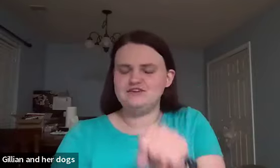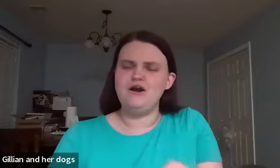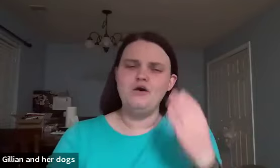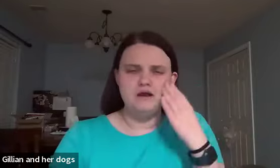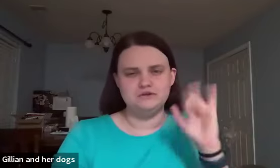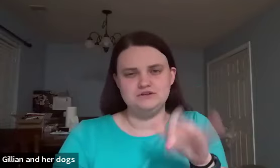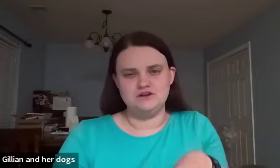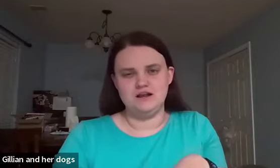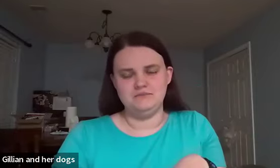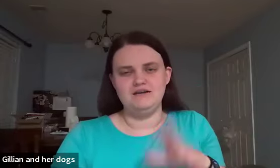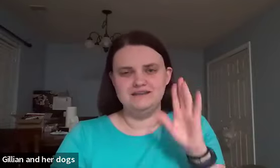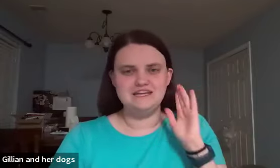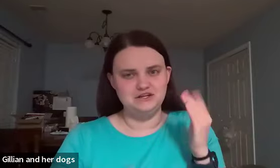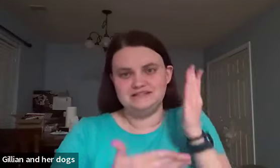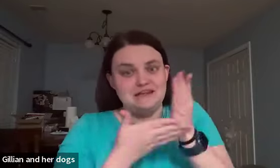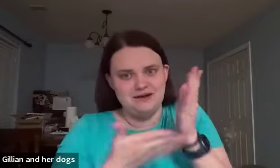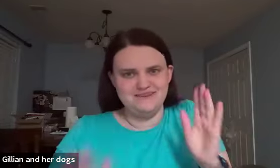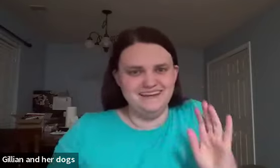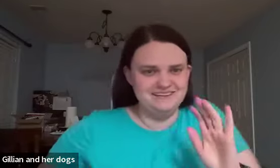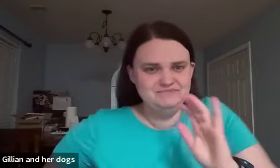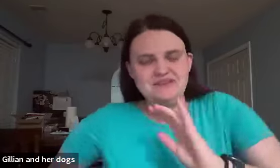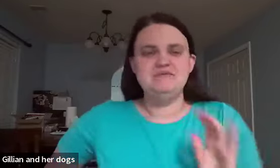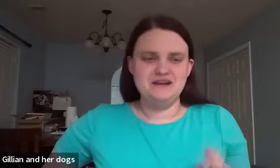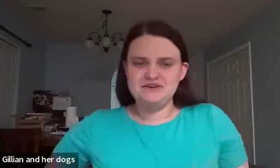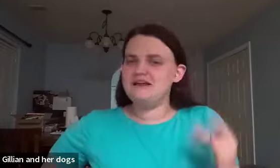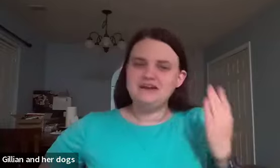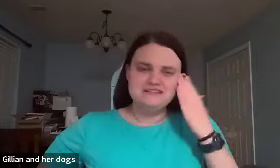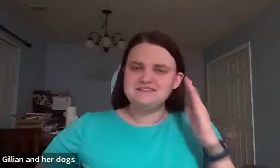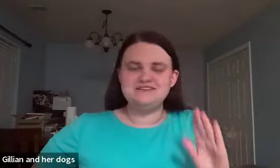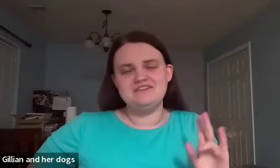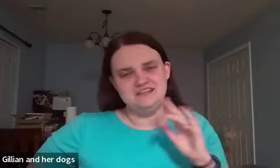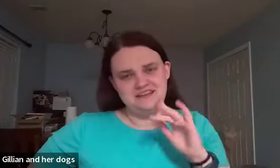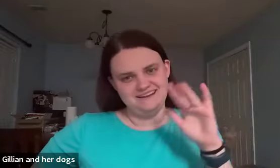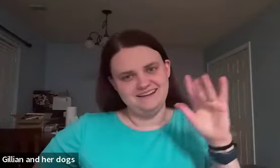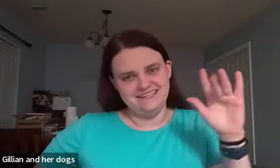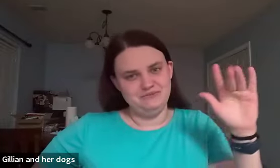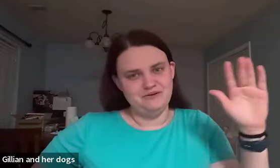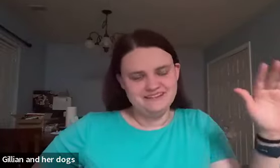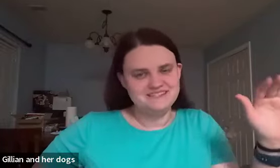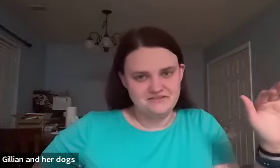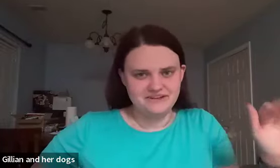and they go, "Oh, I know which one you're talking about," and then you can stop. But if they're like, "No, I still don't know," then you kind of gotta keep going. It's not fun.